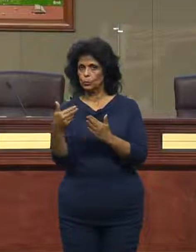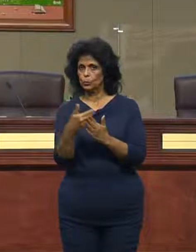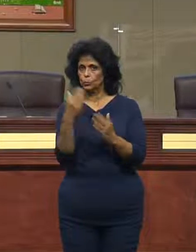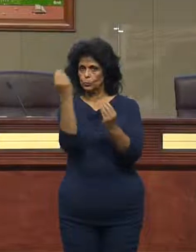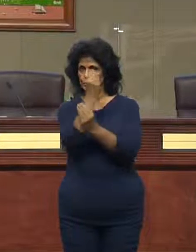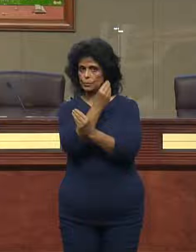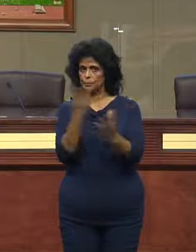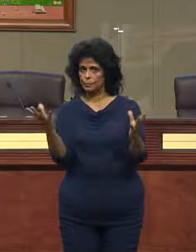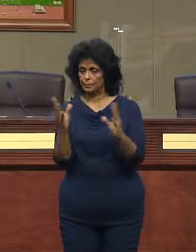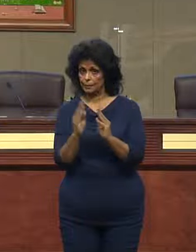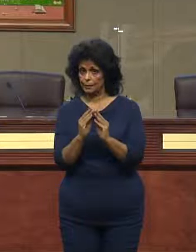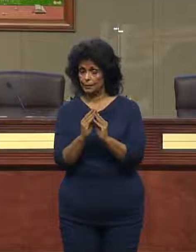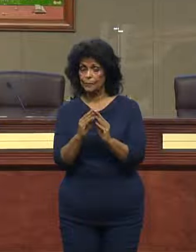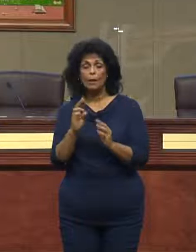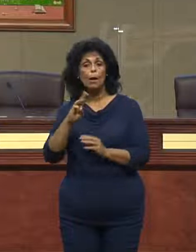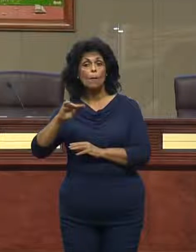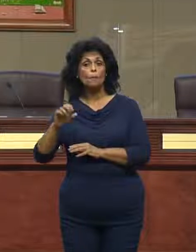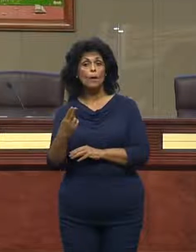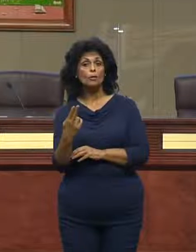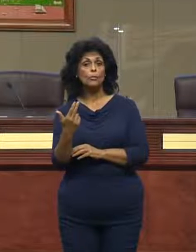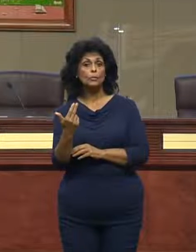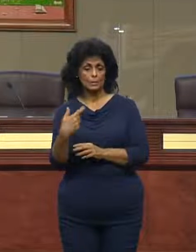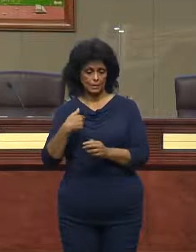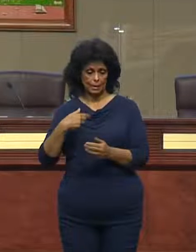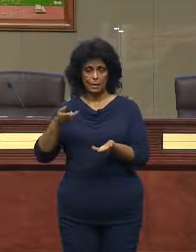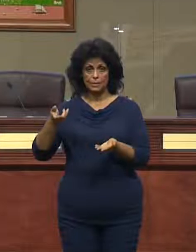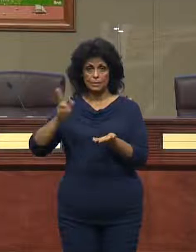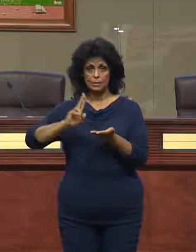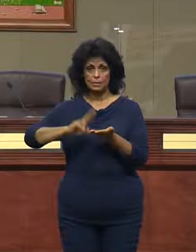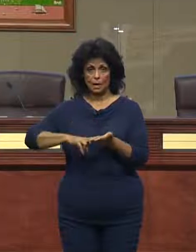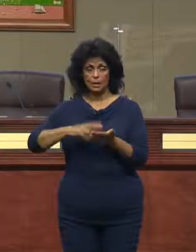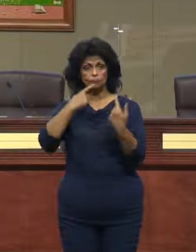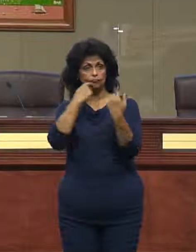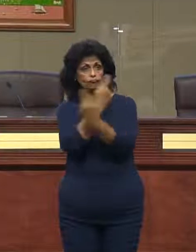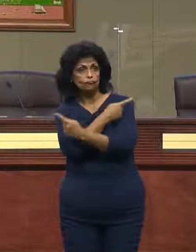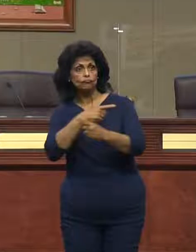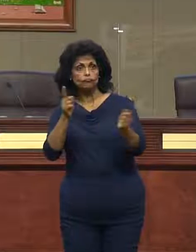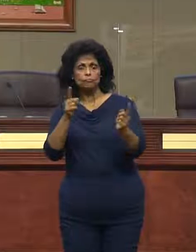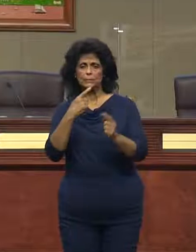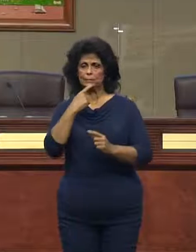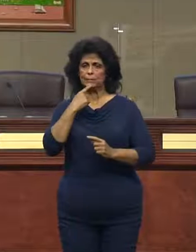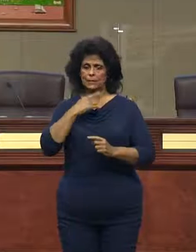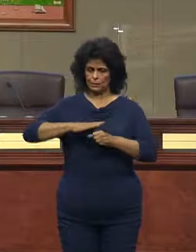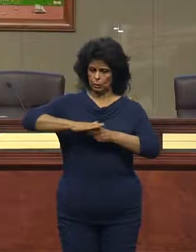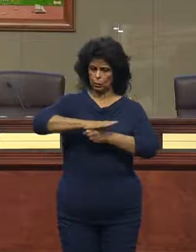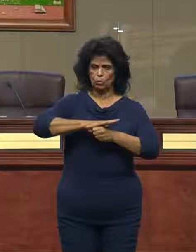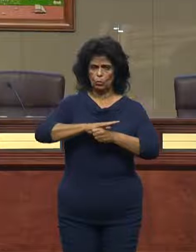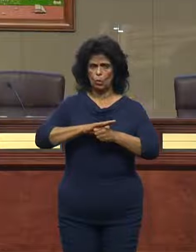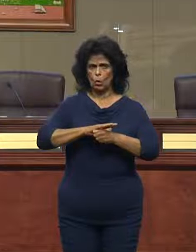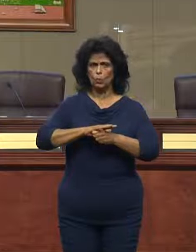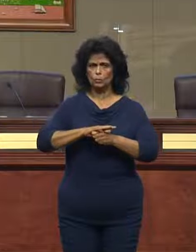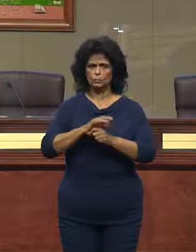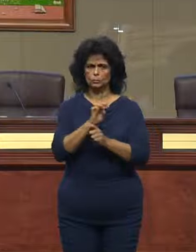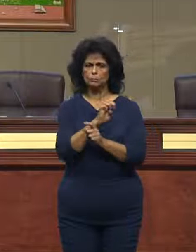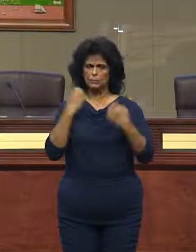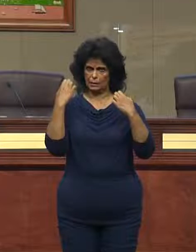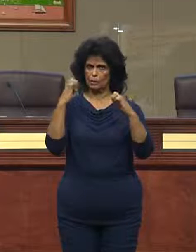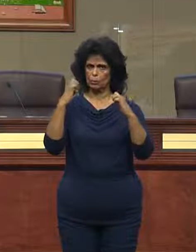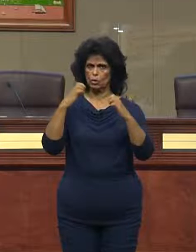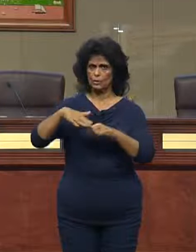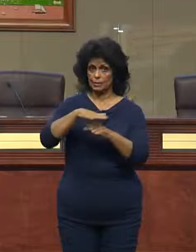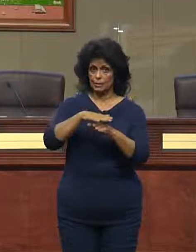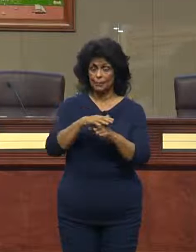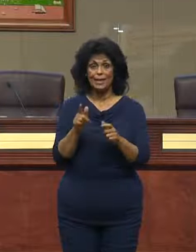when I signed an executive order declaring a local state of emergency. At one of our first news conferences on March